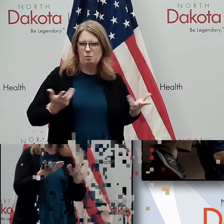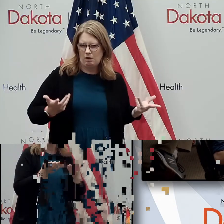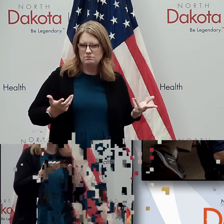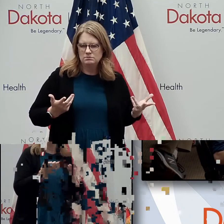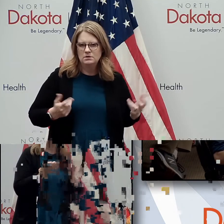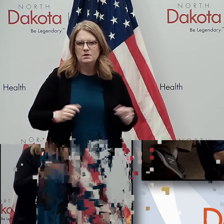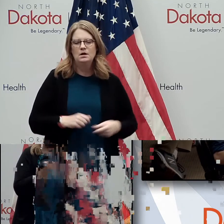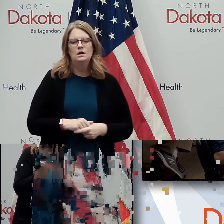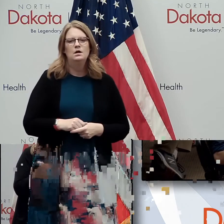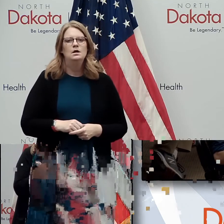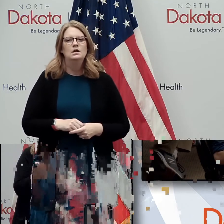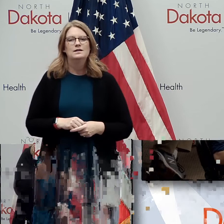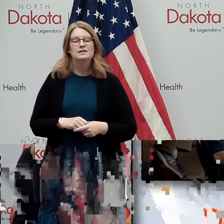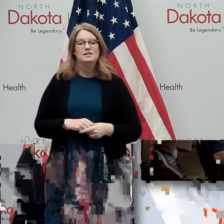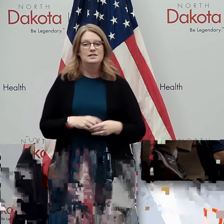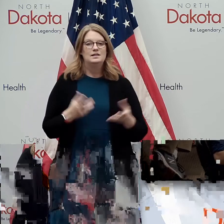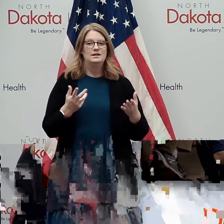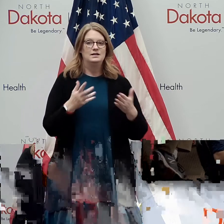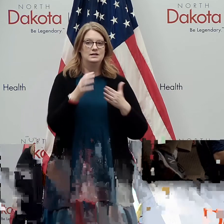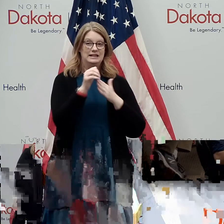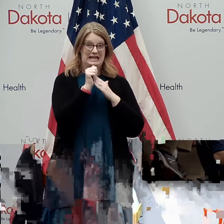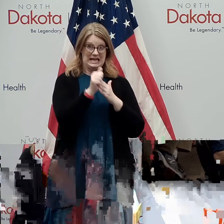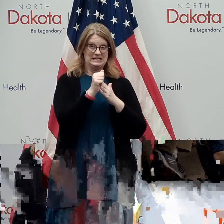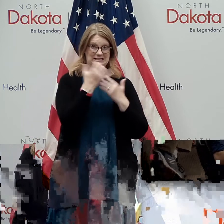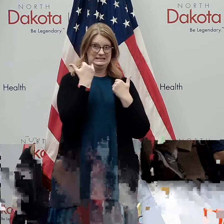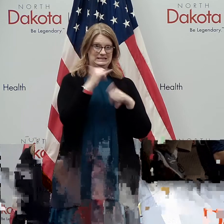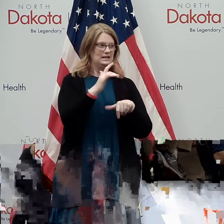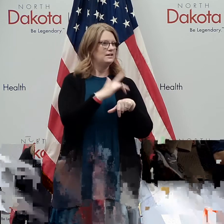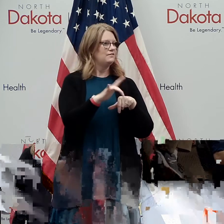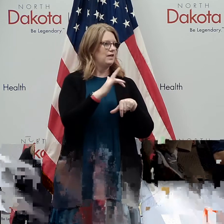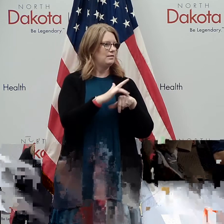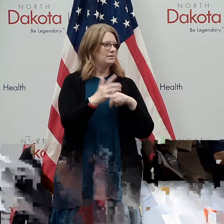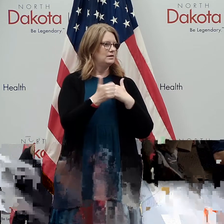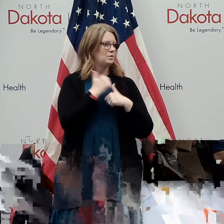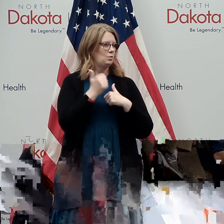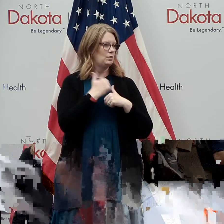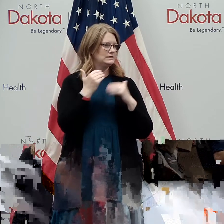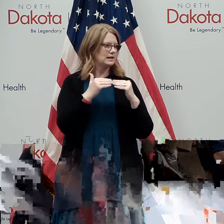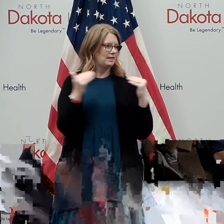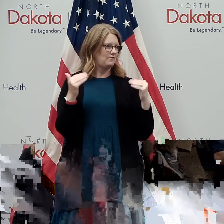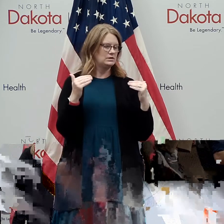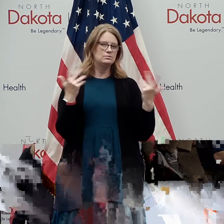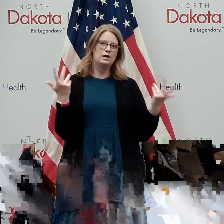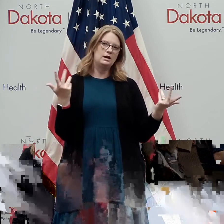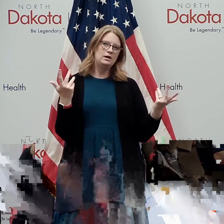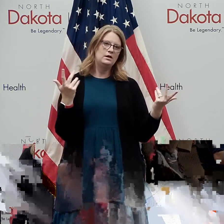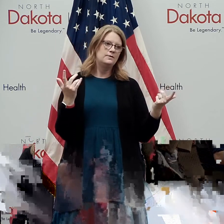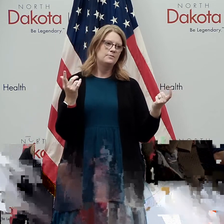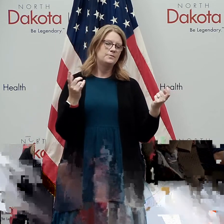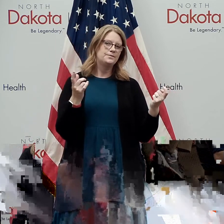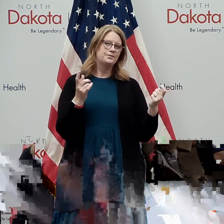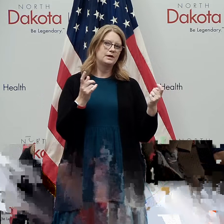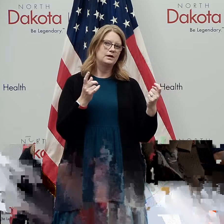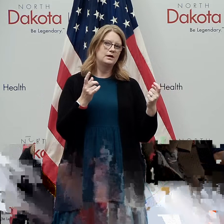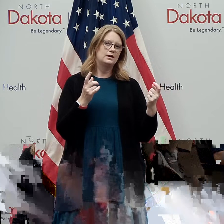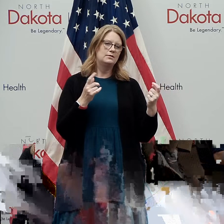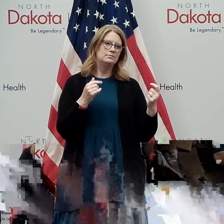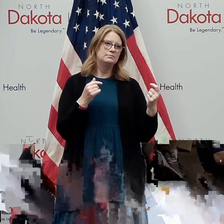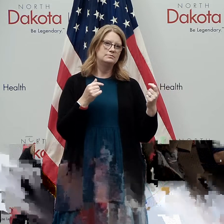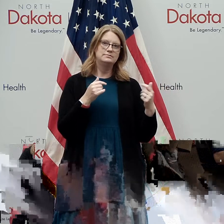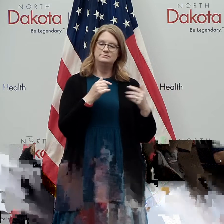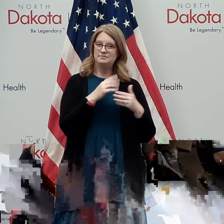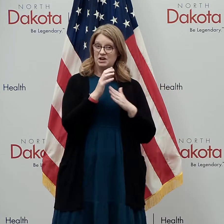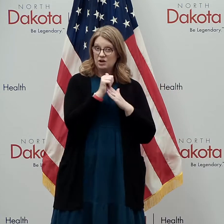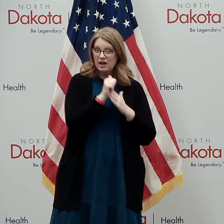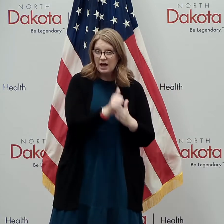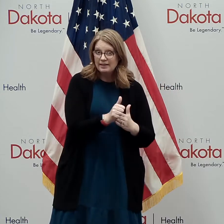in the guidance which is still out there, so everybody can go read it on the risk levels, is there's changes in, and again, these are all